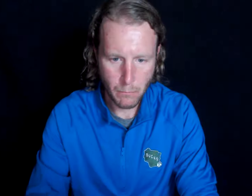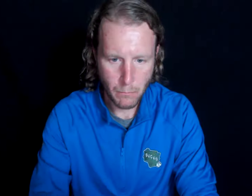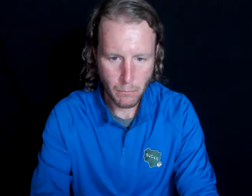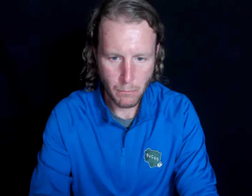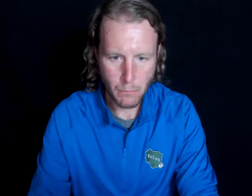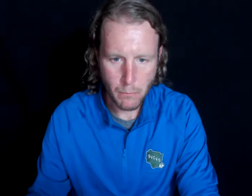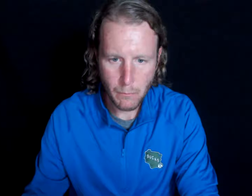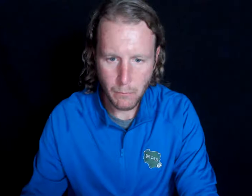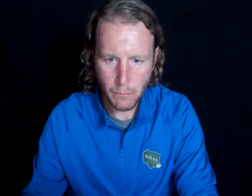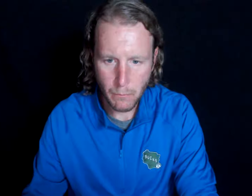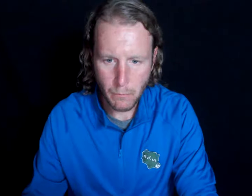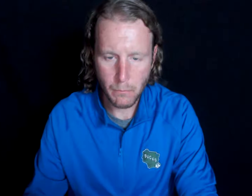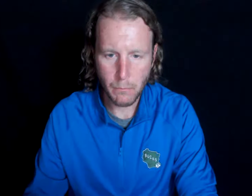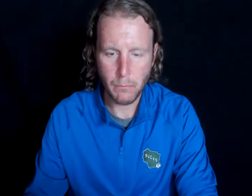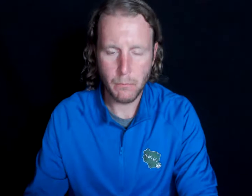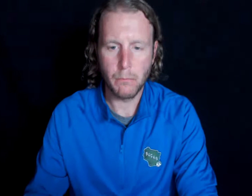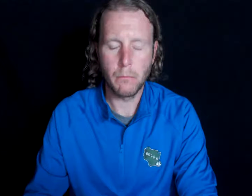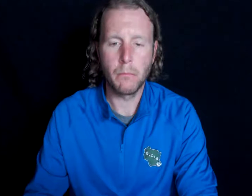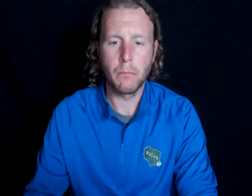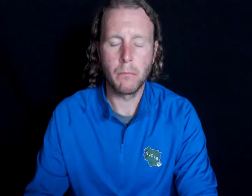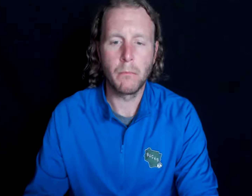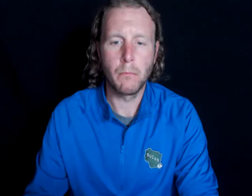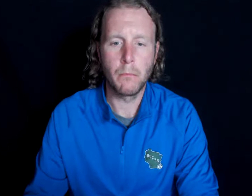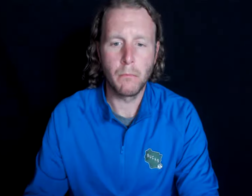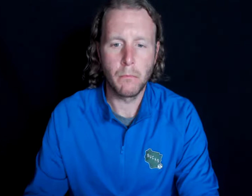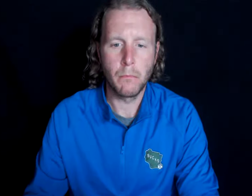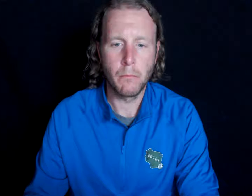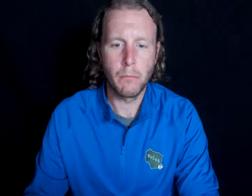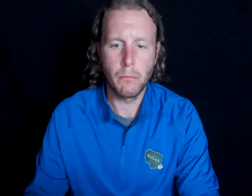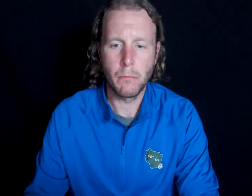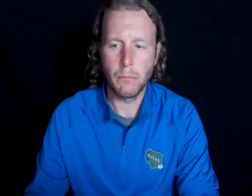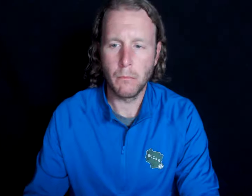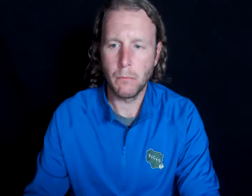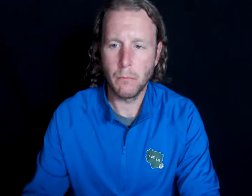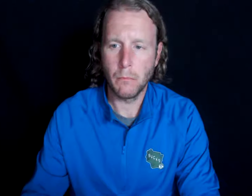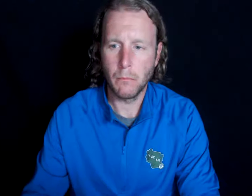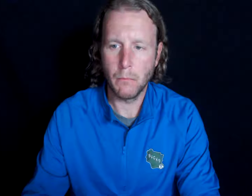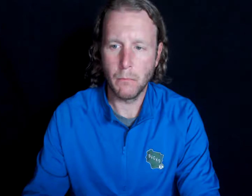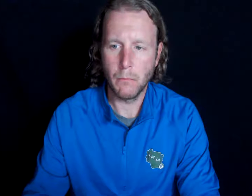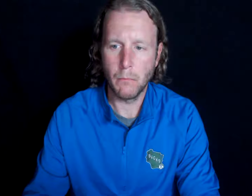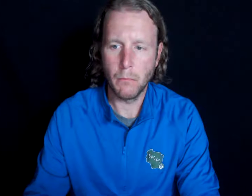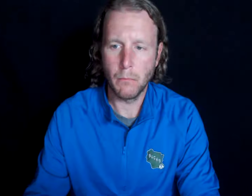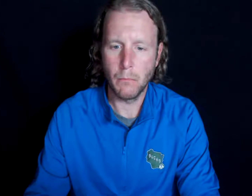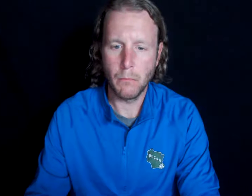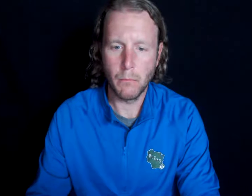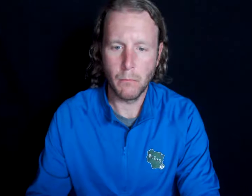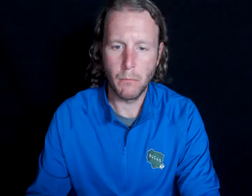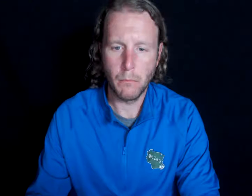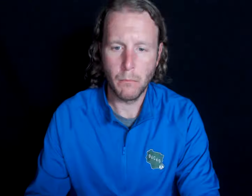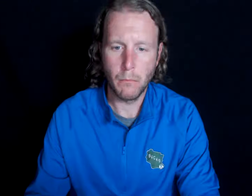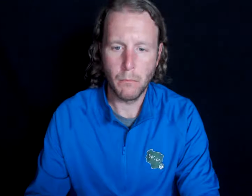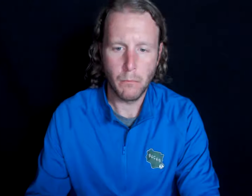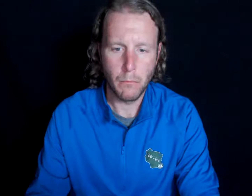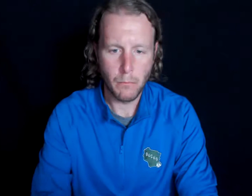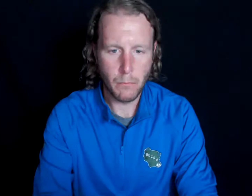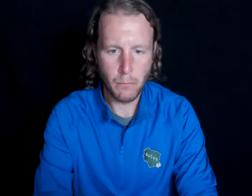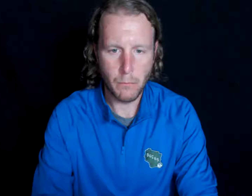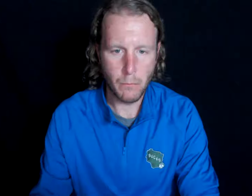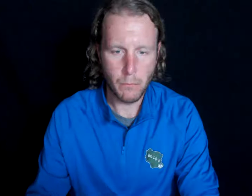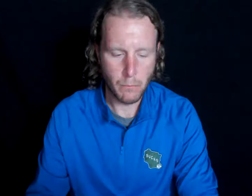road of life, there will be rough spots, and they will chew up your tires. I recently took a road trip to Greensville to attend a chili cook-off, and rough